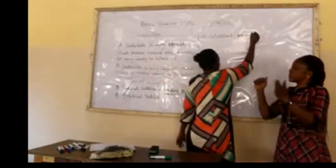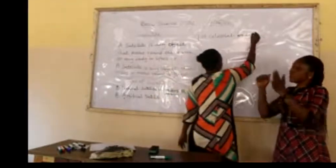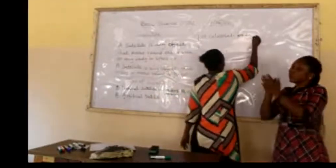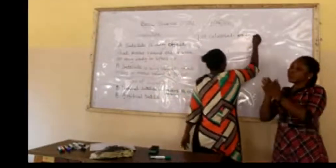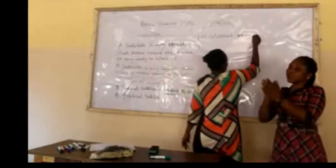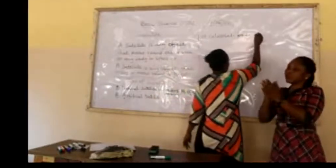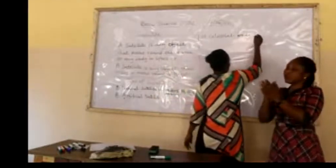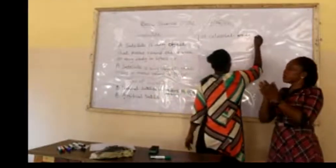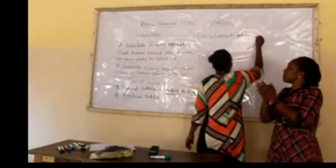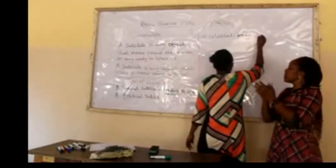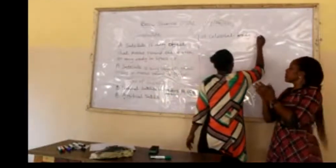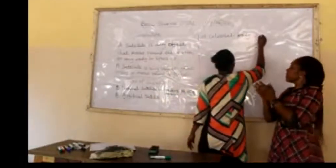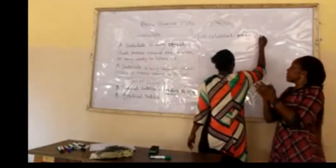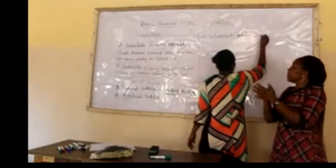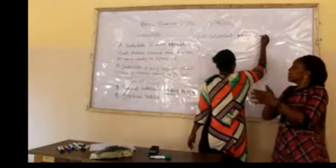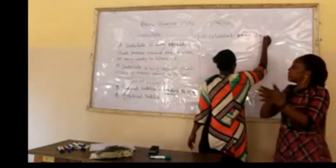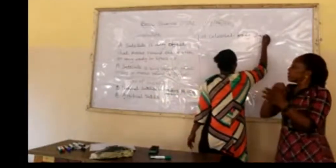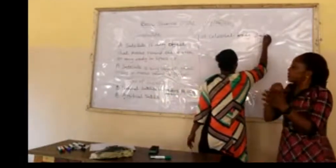planet